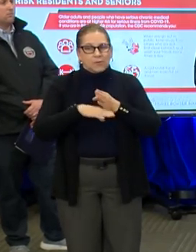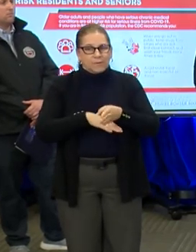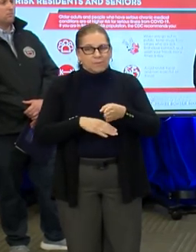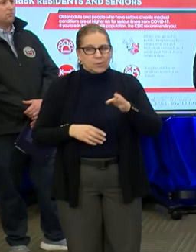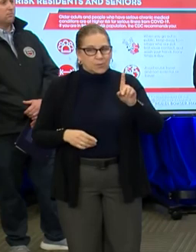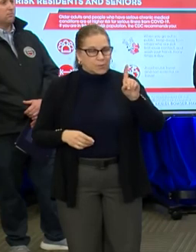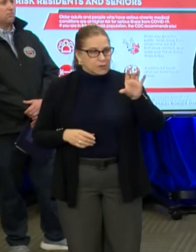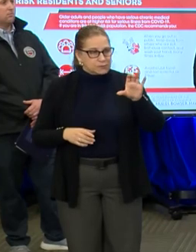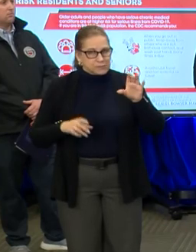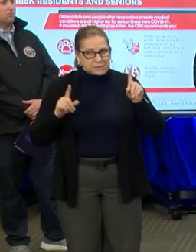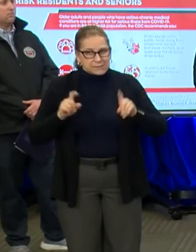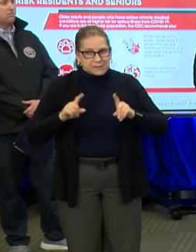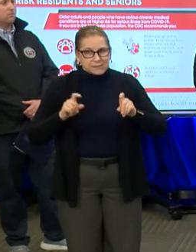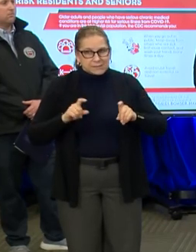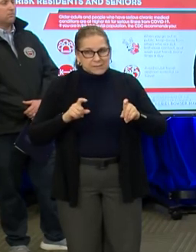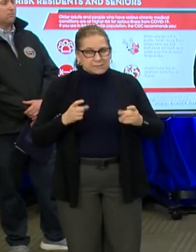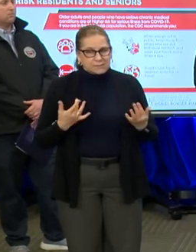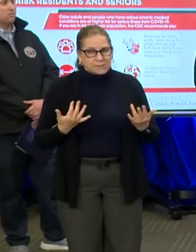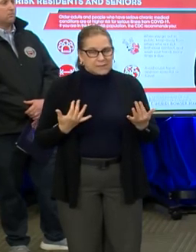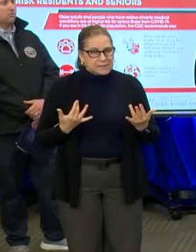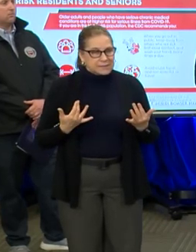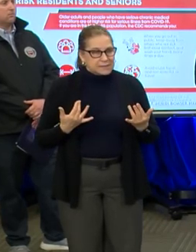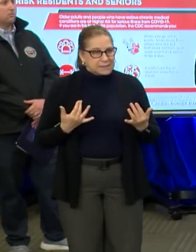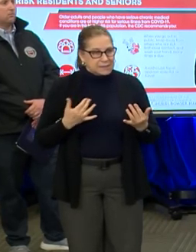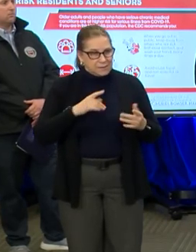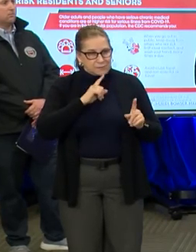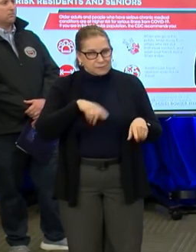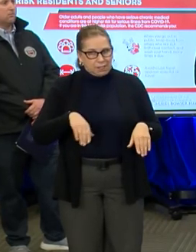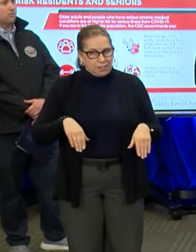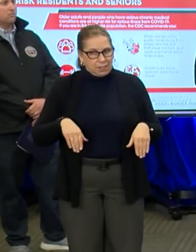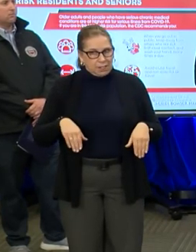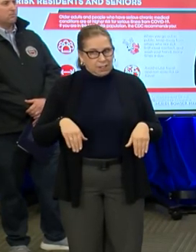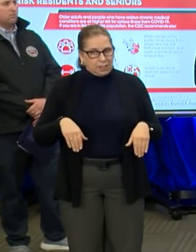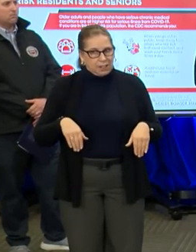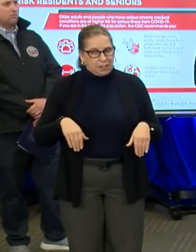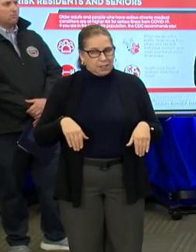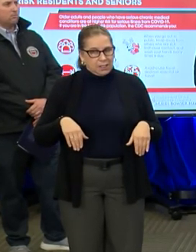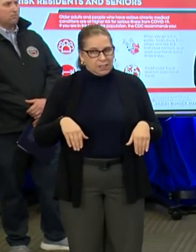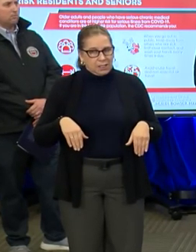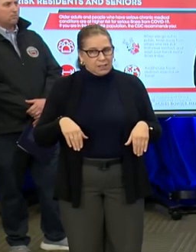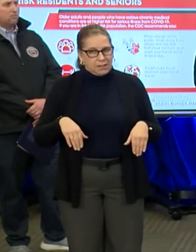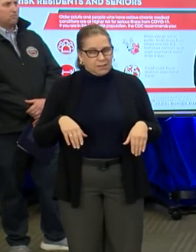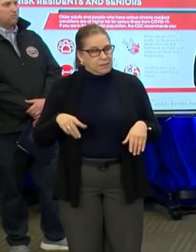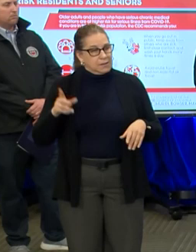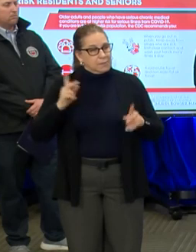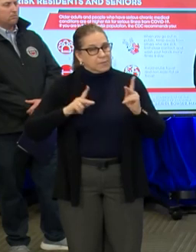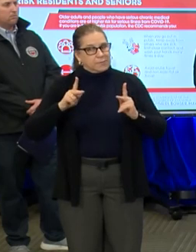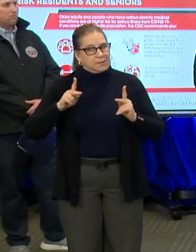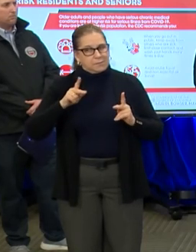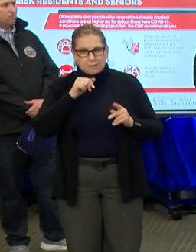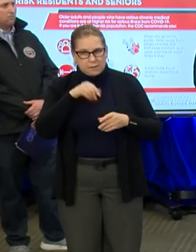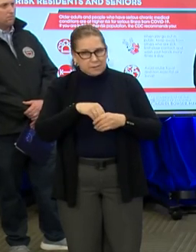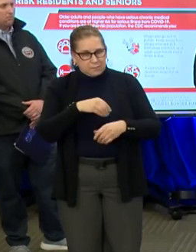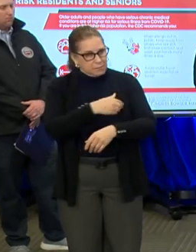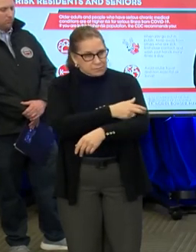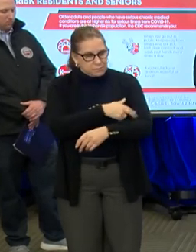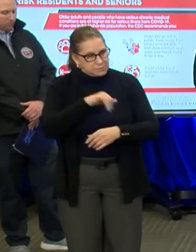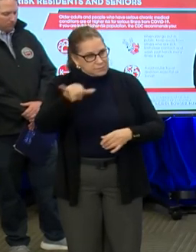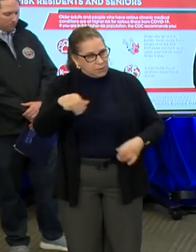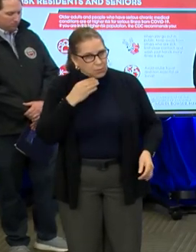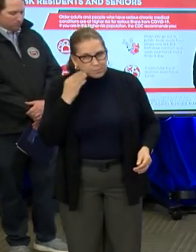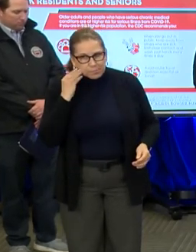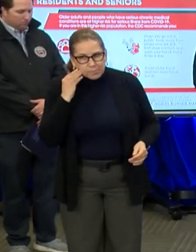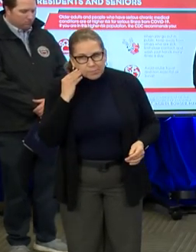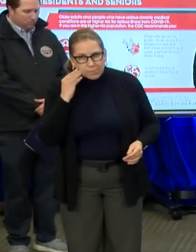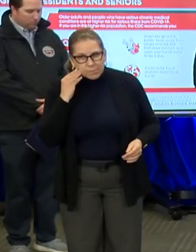who are hospitalized because they are turning around those test results in rather short order. So on any given day, when we post that